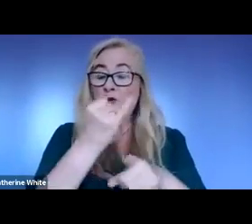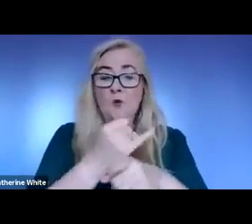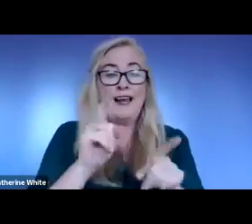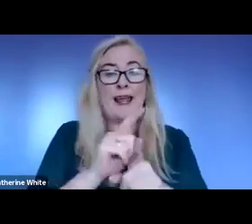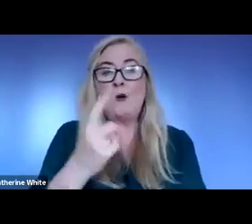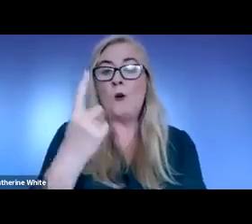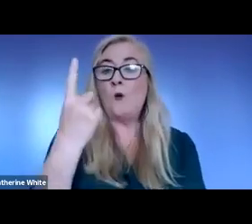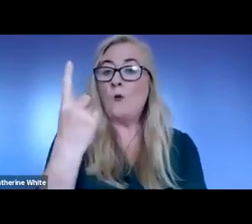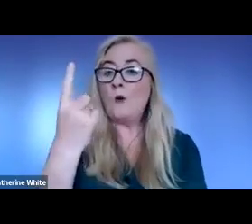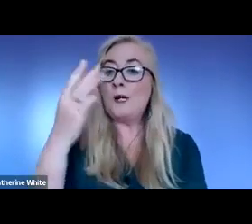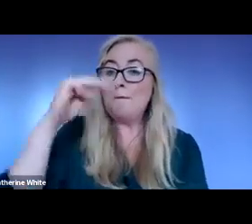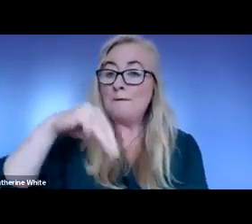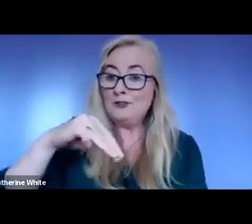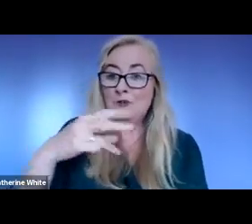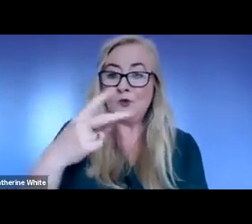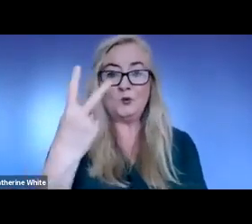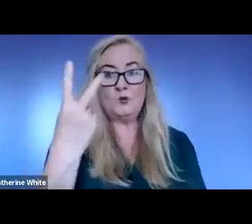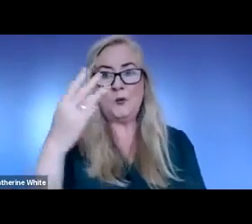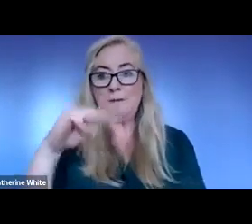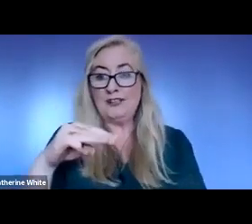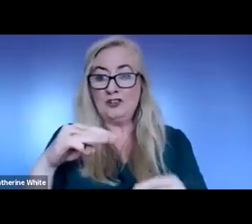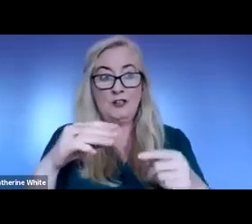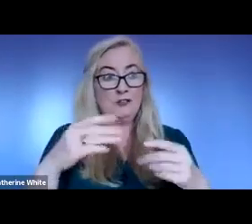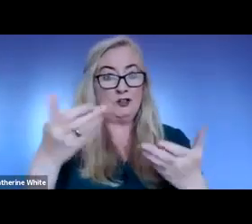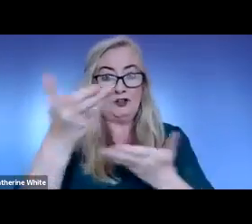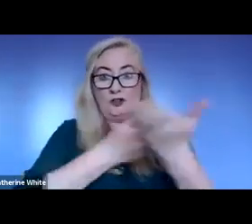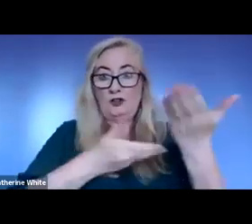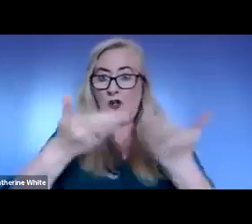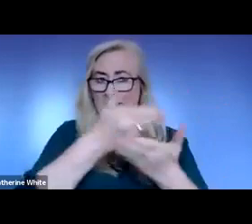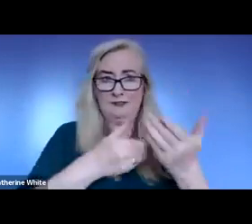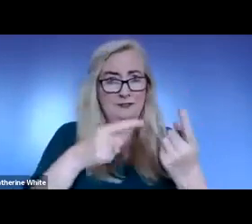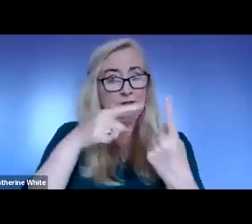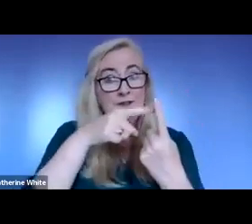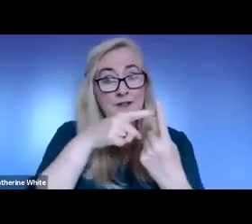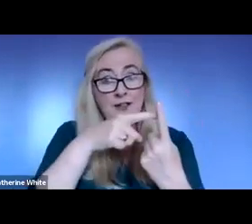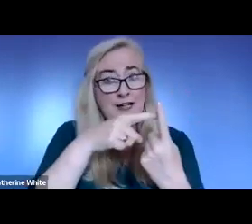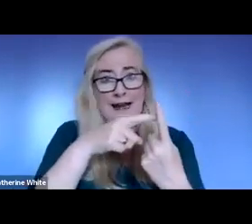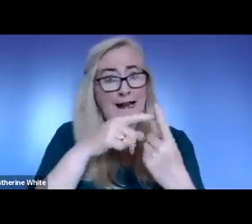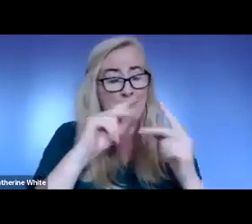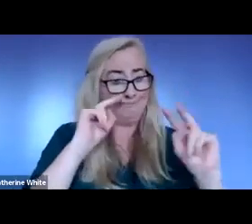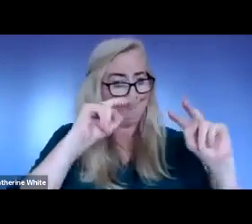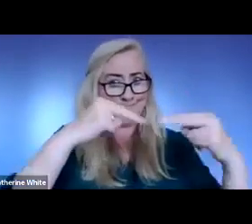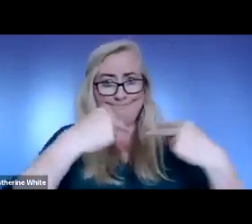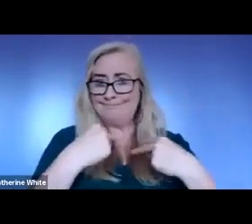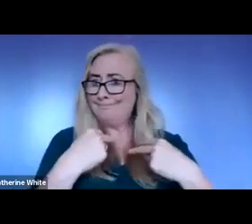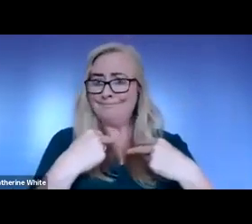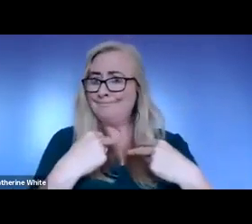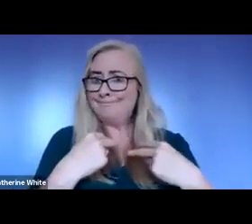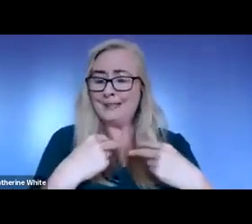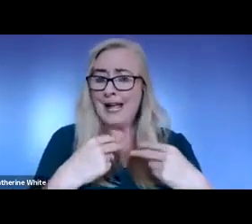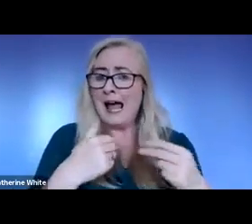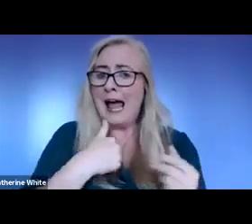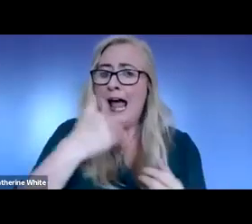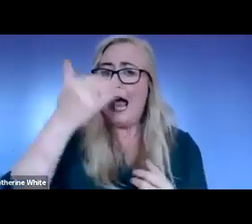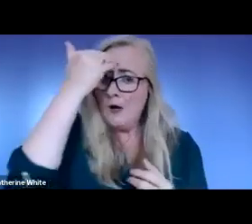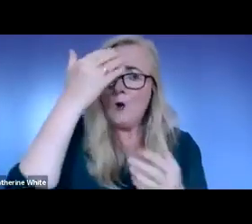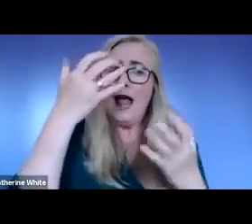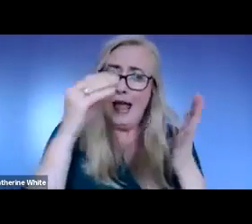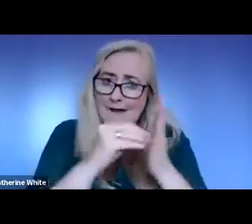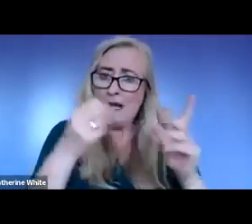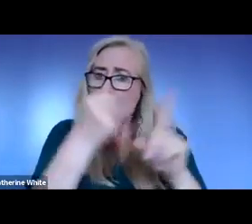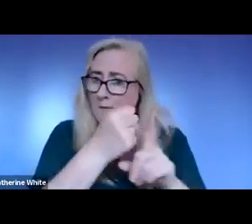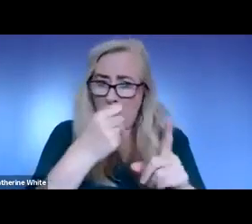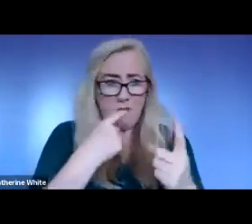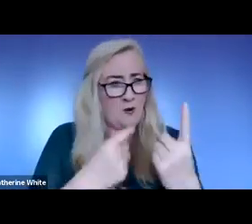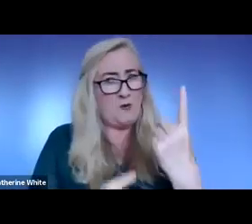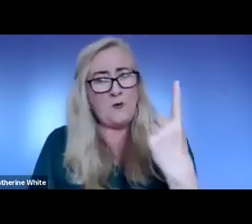meter discussions, which is extraordinary, because that is all about looking inwards. I know there's a practical side to this, but if we keep looking at